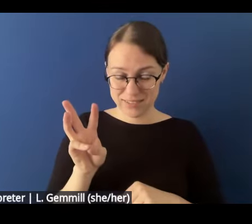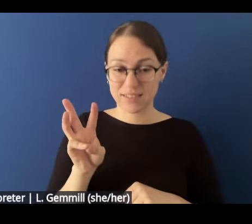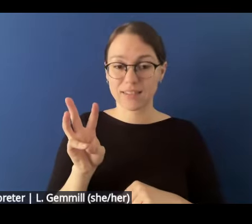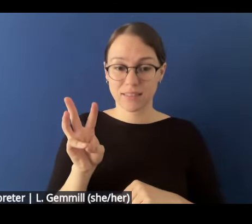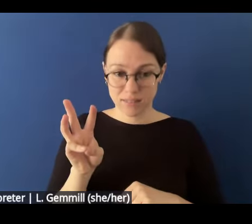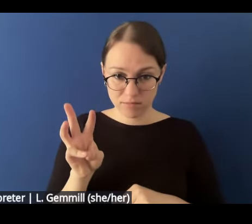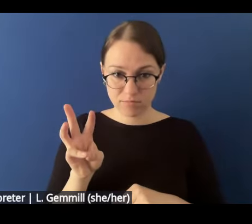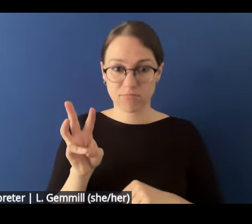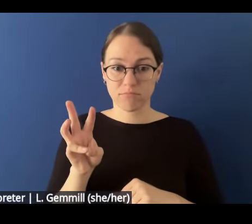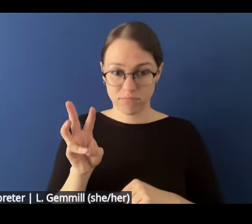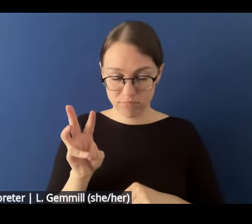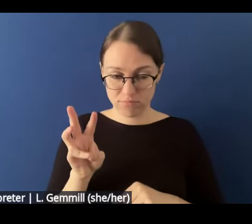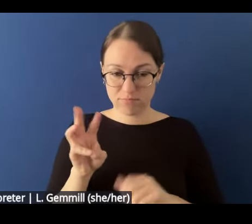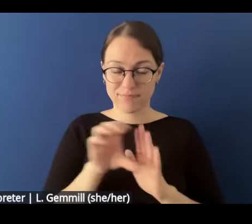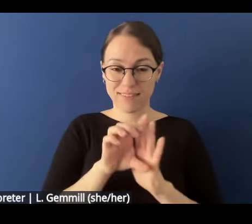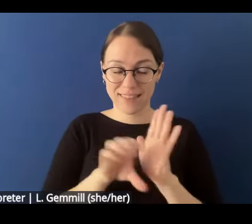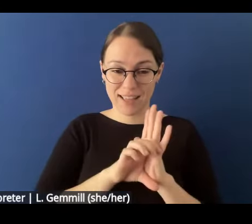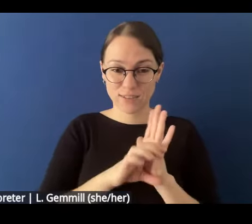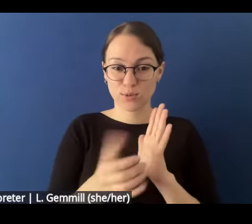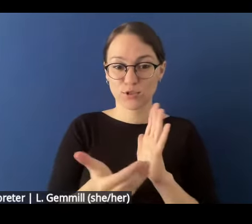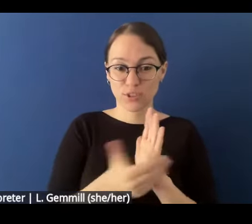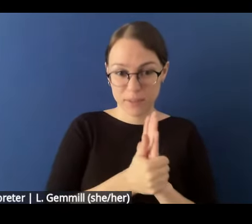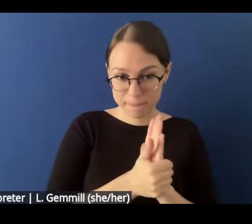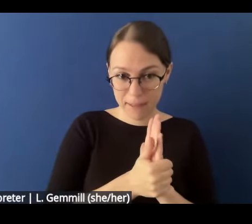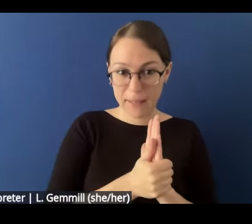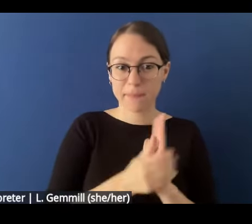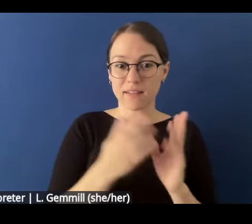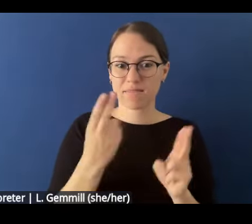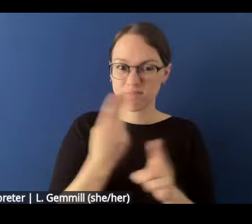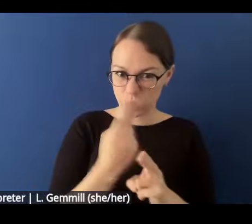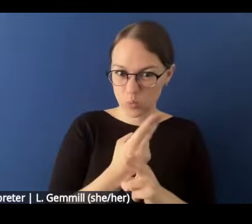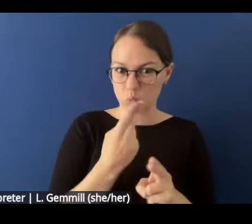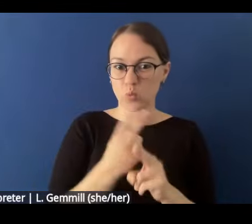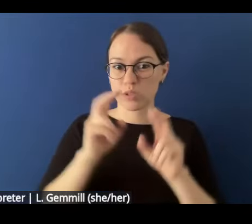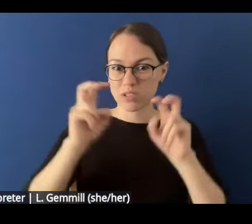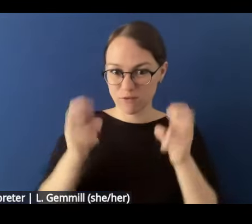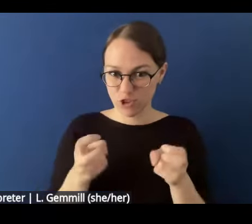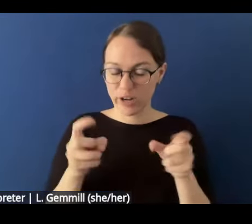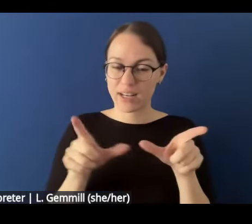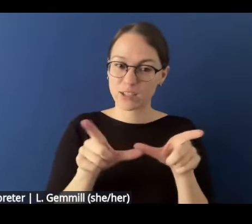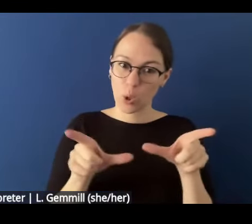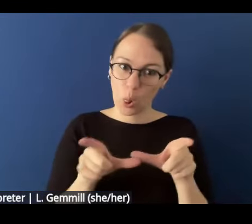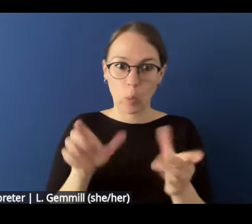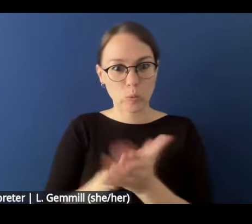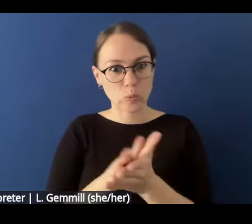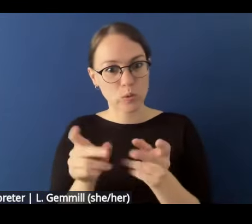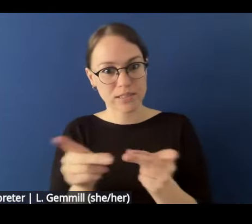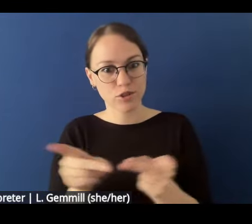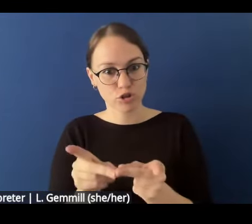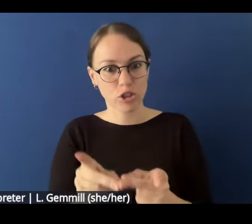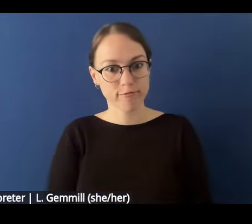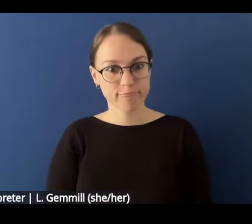in the body of the constitutional amendment uses the phrase local school district.